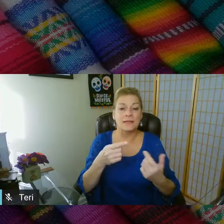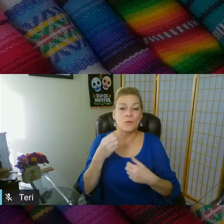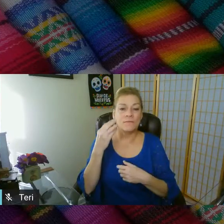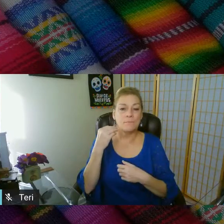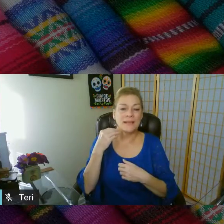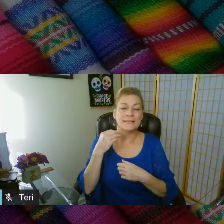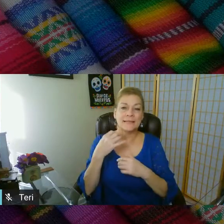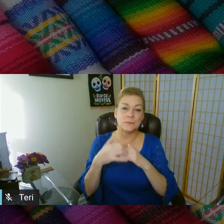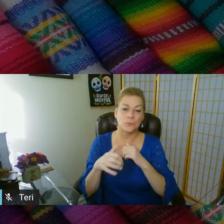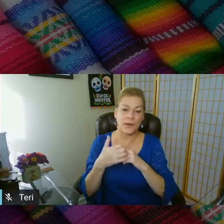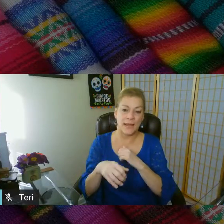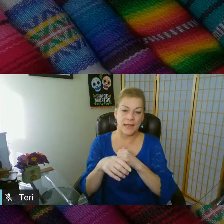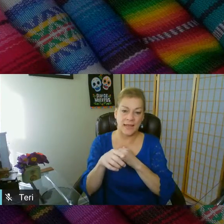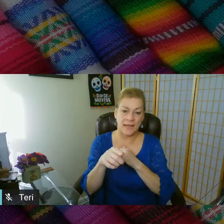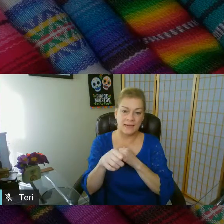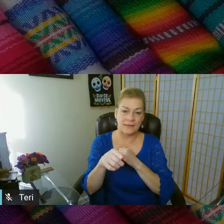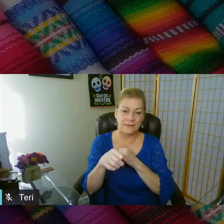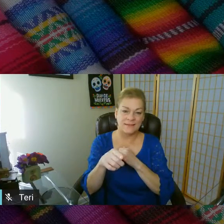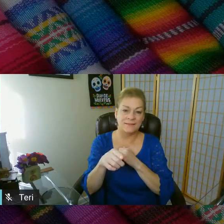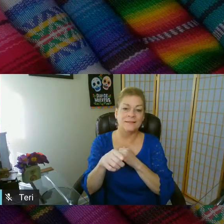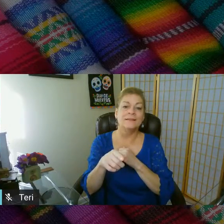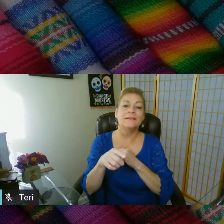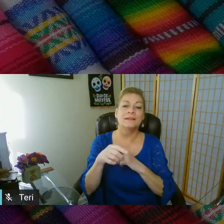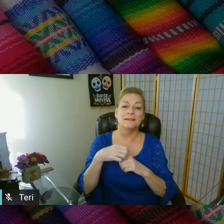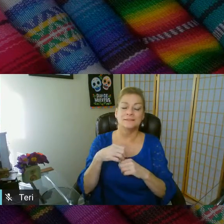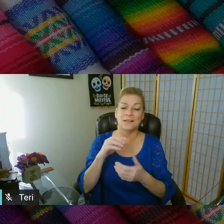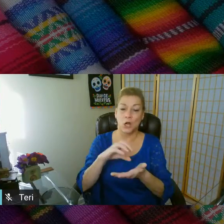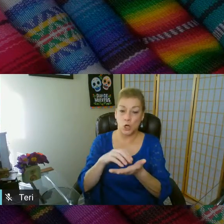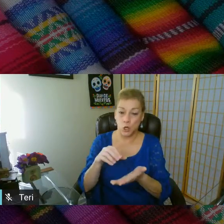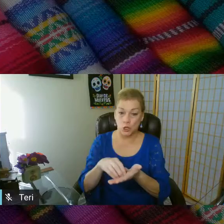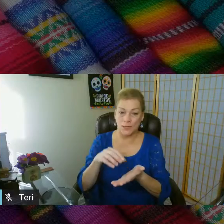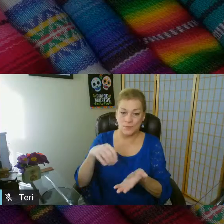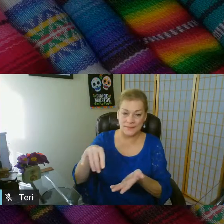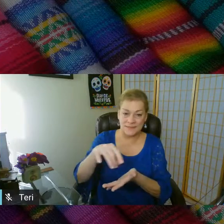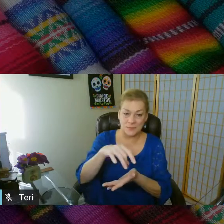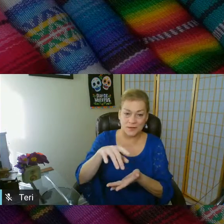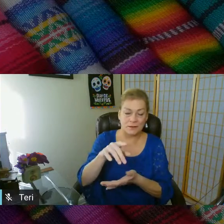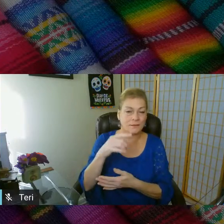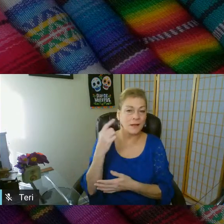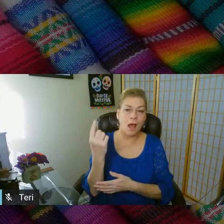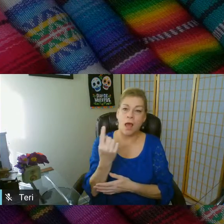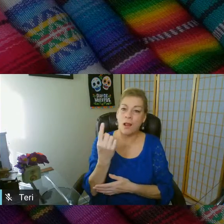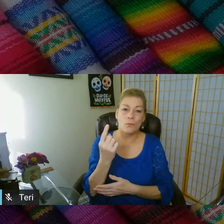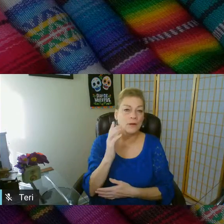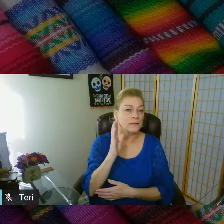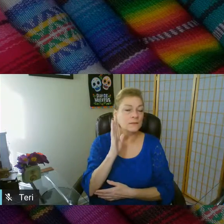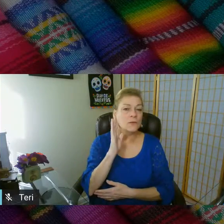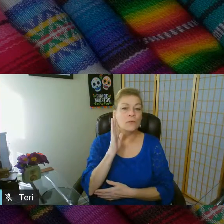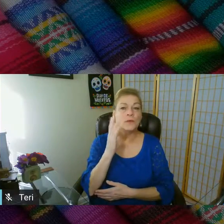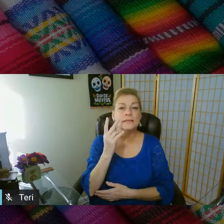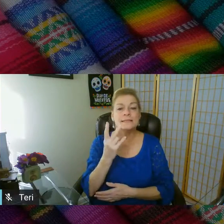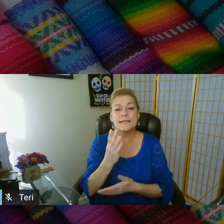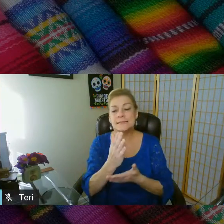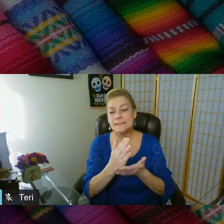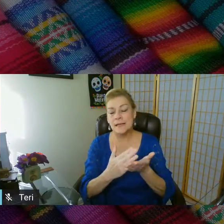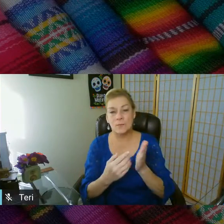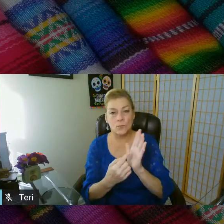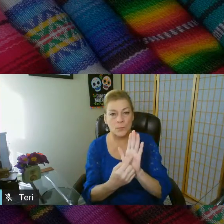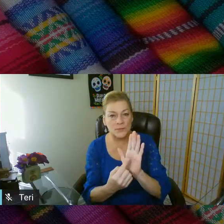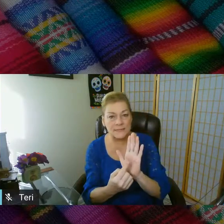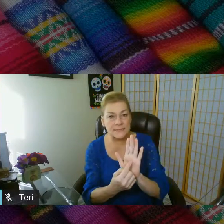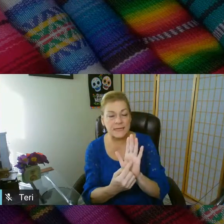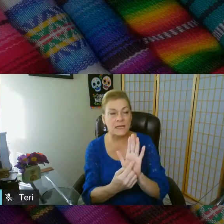and there's a nice big cookie there with sprinkles on top. And of course, you're always probably going to see some kind of representation